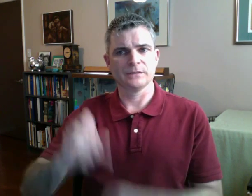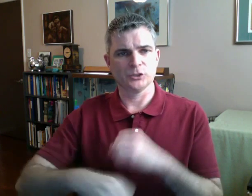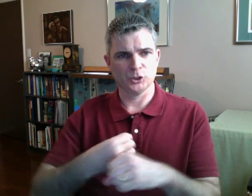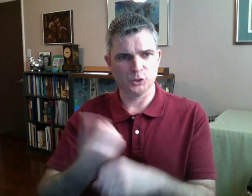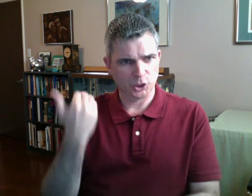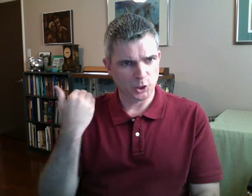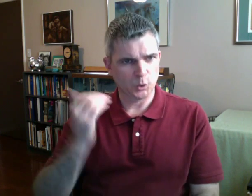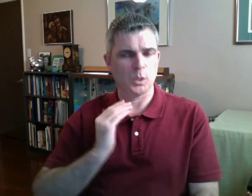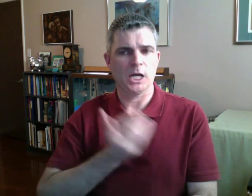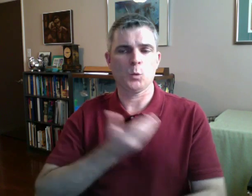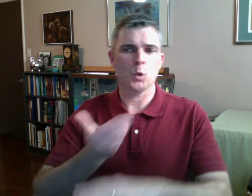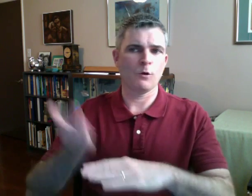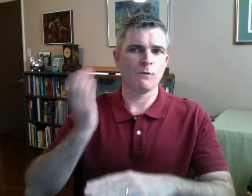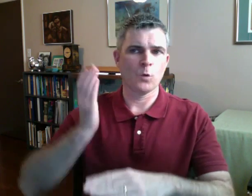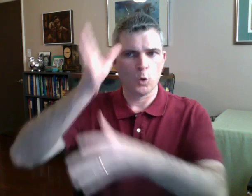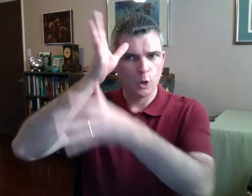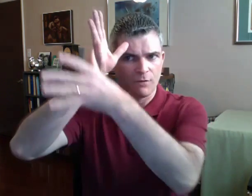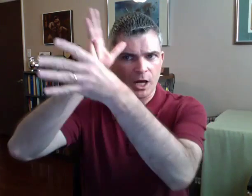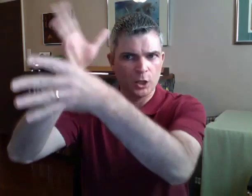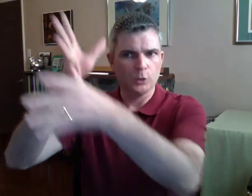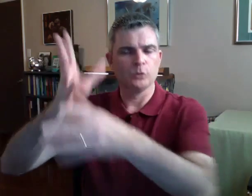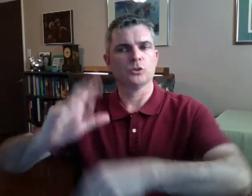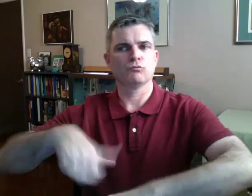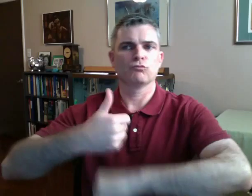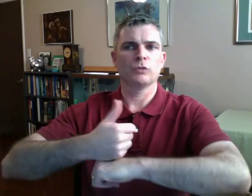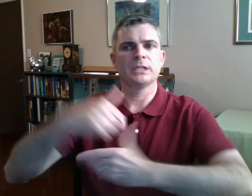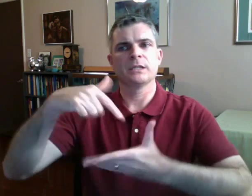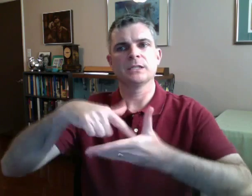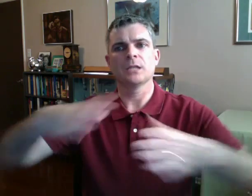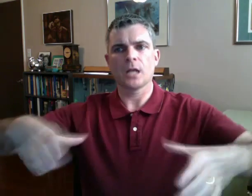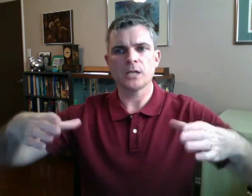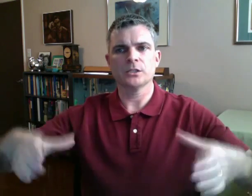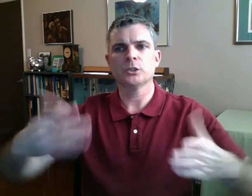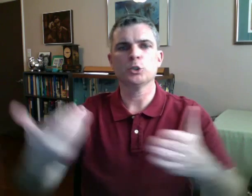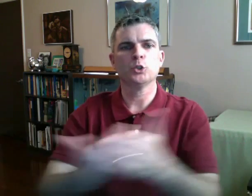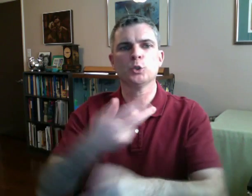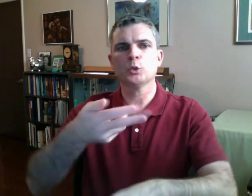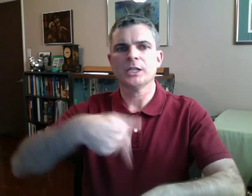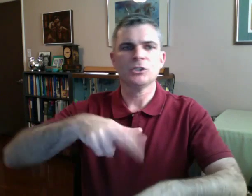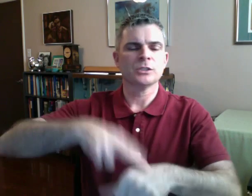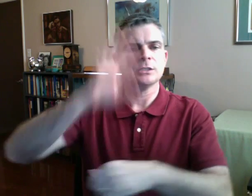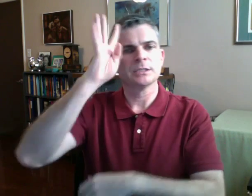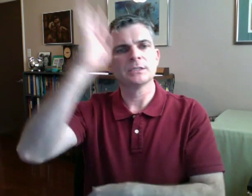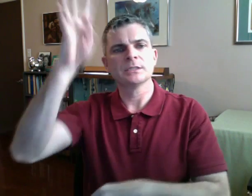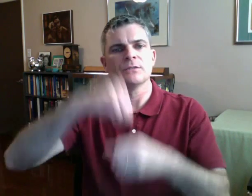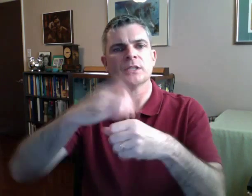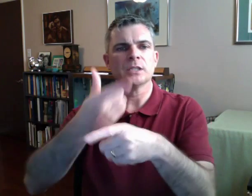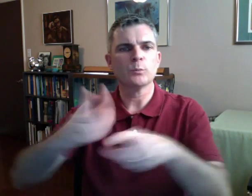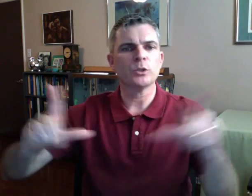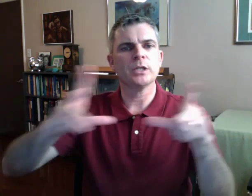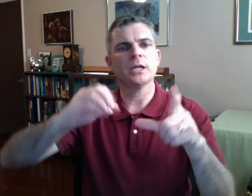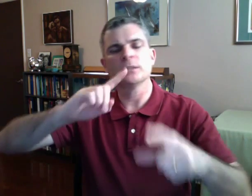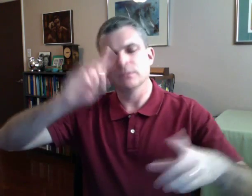conceived in liberty, and dedicated to the proposition that all men are created equal.